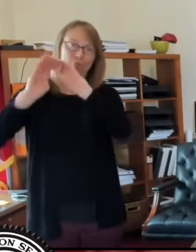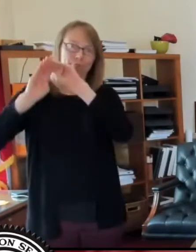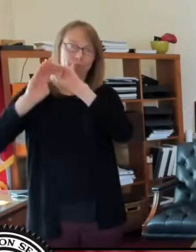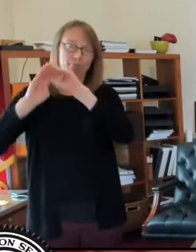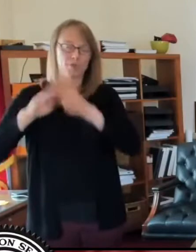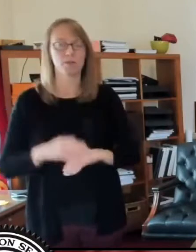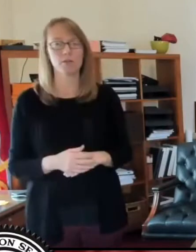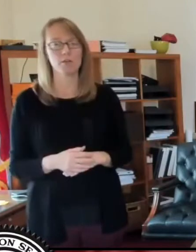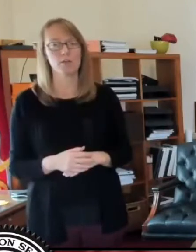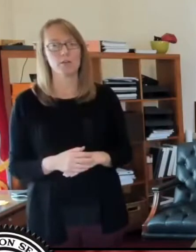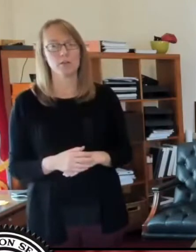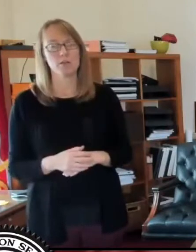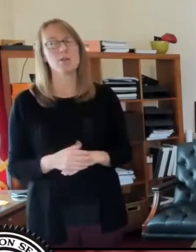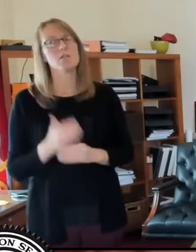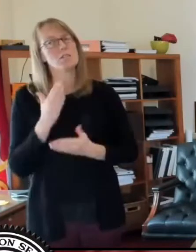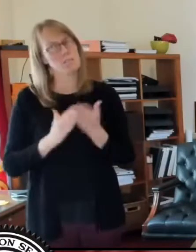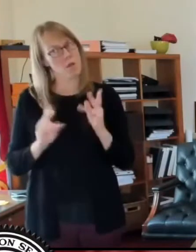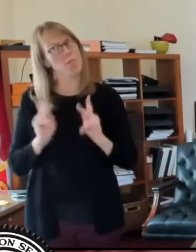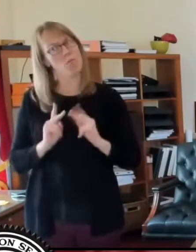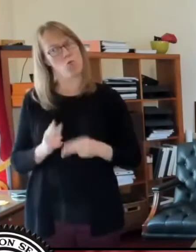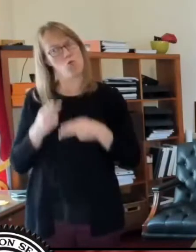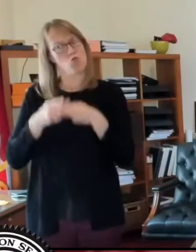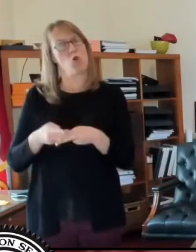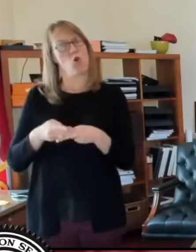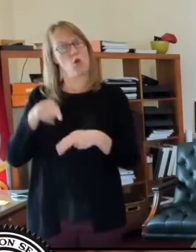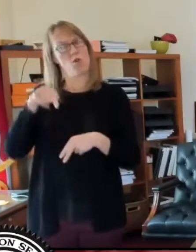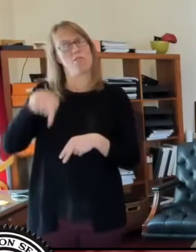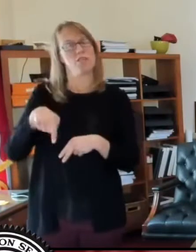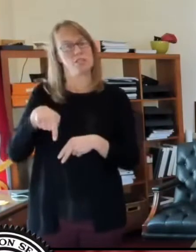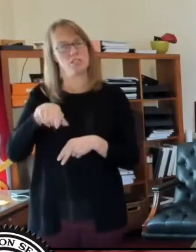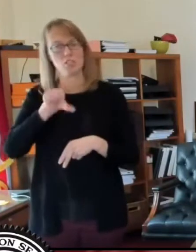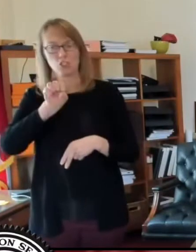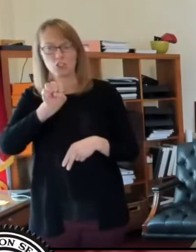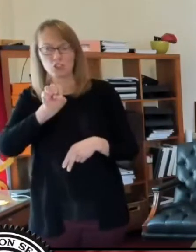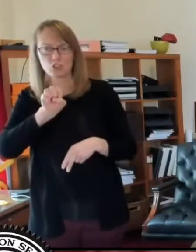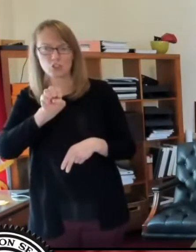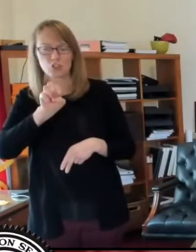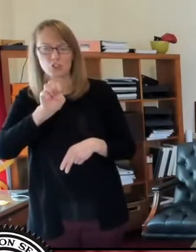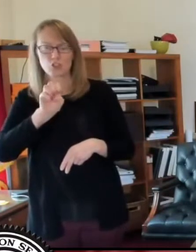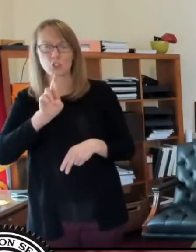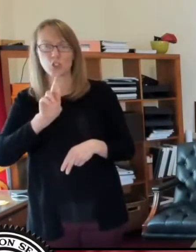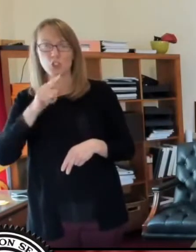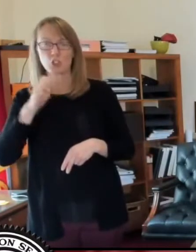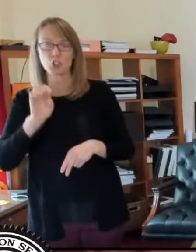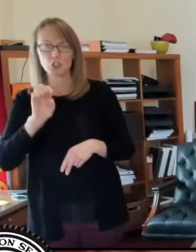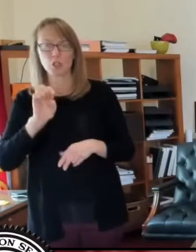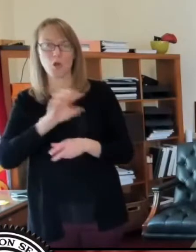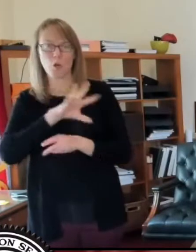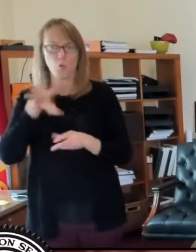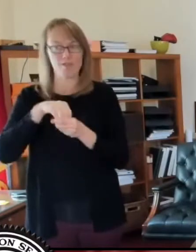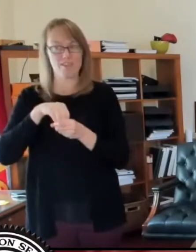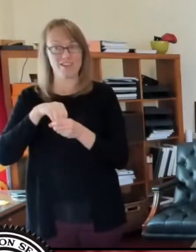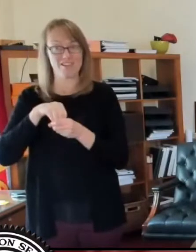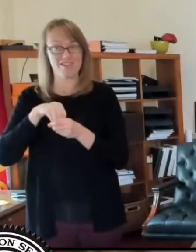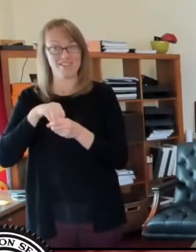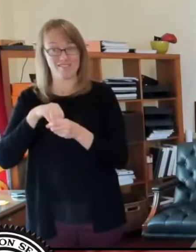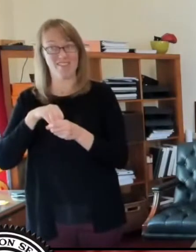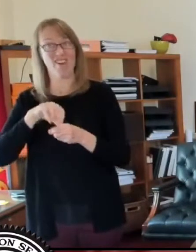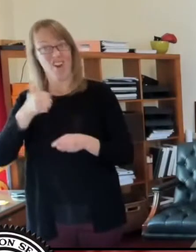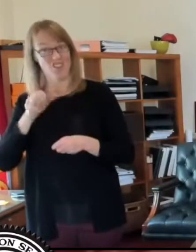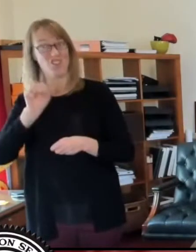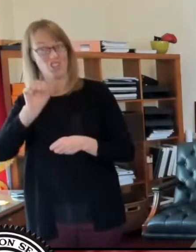what some people have called the surge within a surge that could be caused by the get-togethers and the